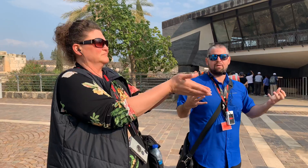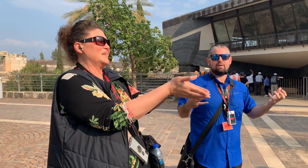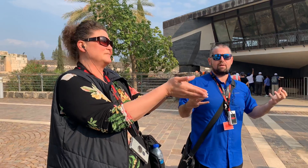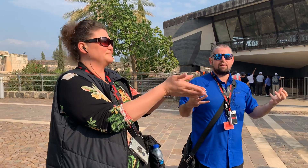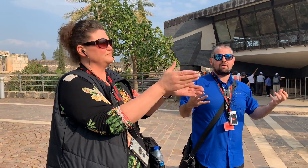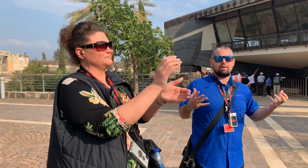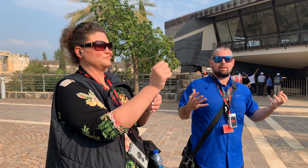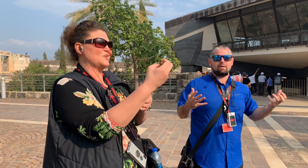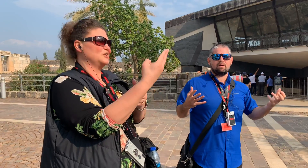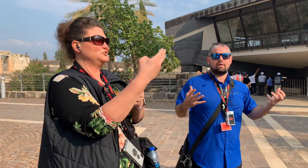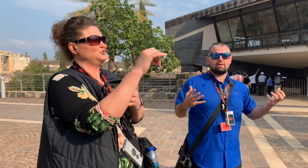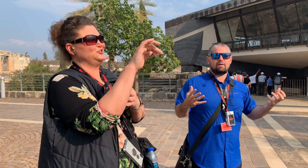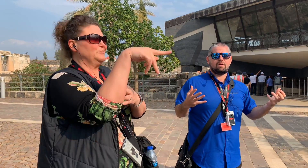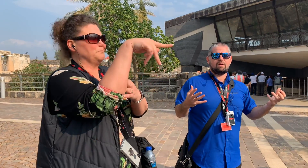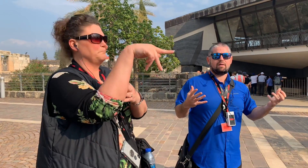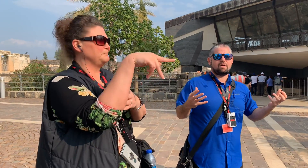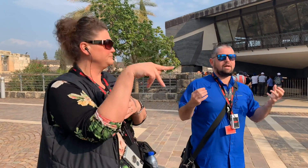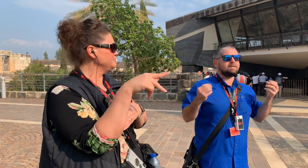ship,